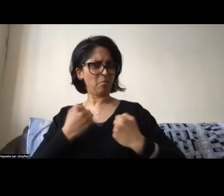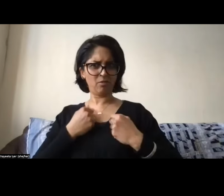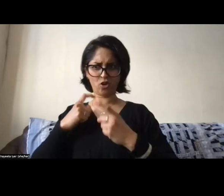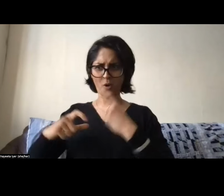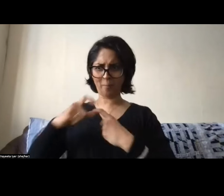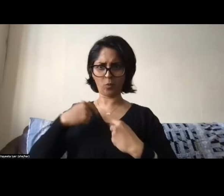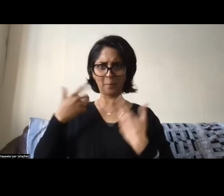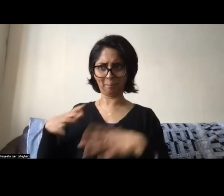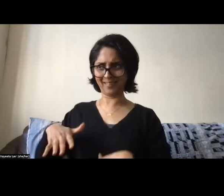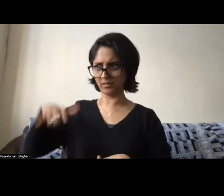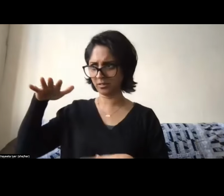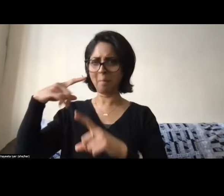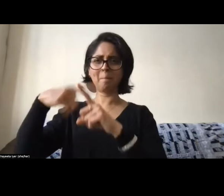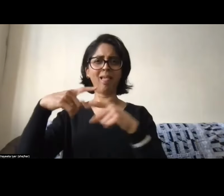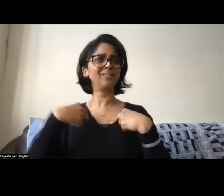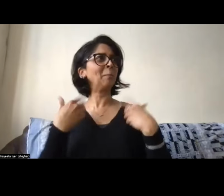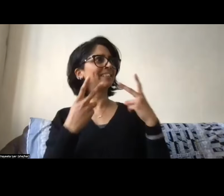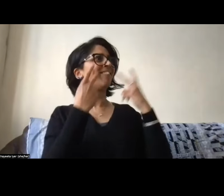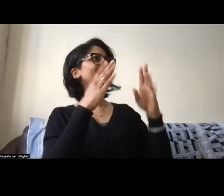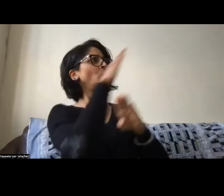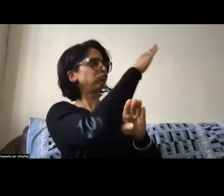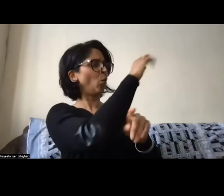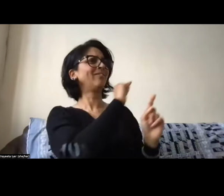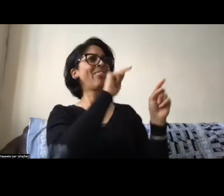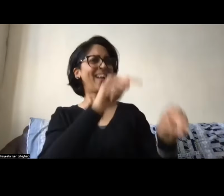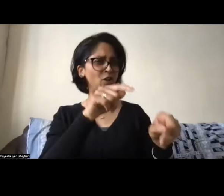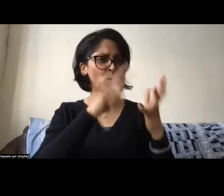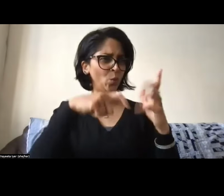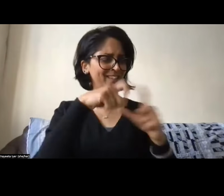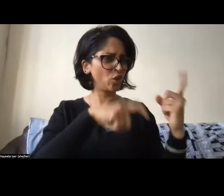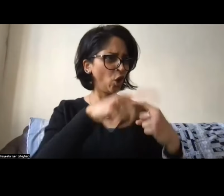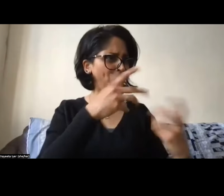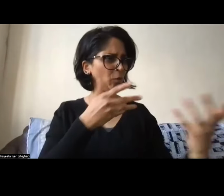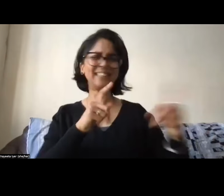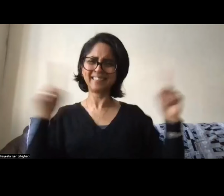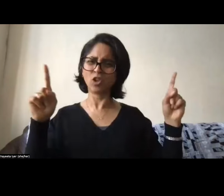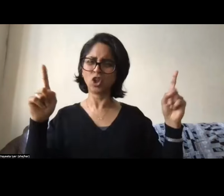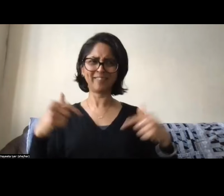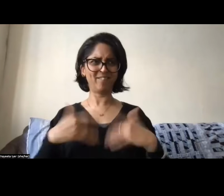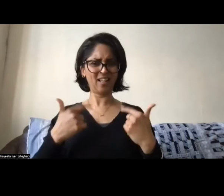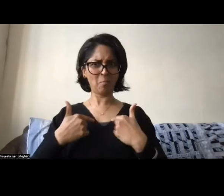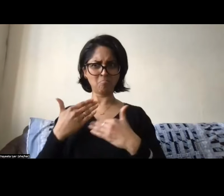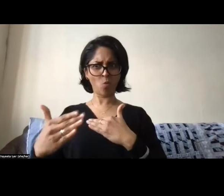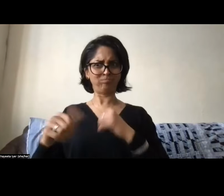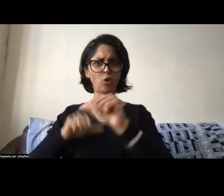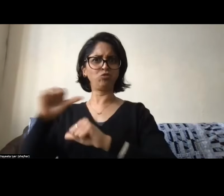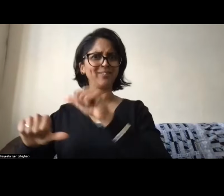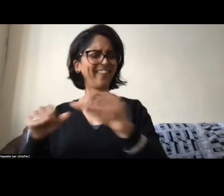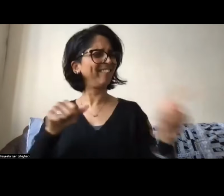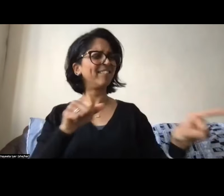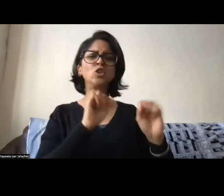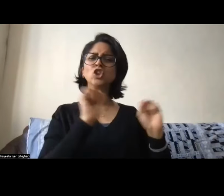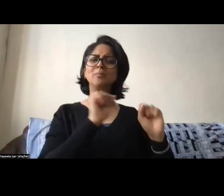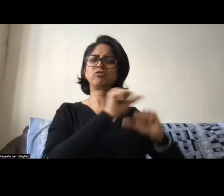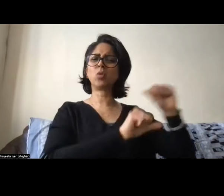the attitudes of society when they compared to the community they grew up in and visiting abroad. When they moved to the UK, they experienced a lot